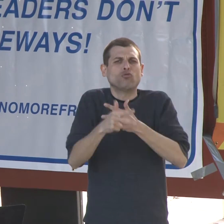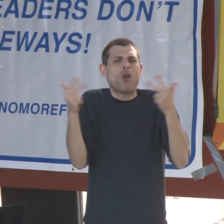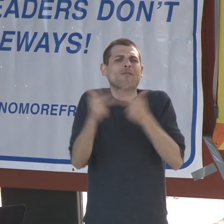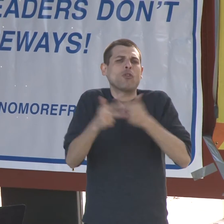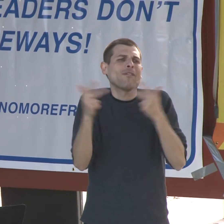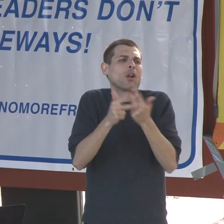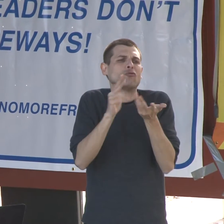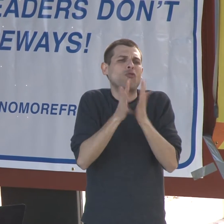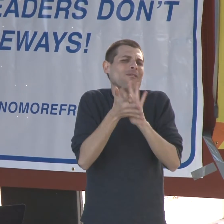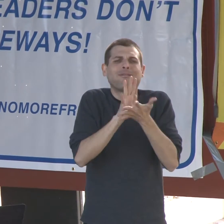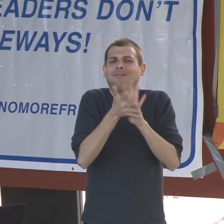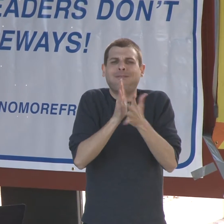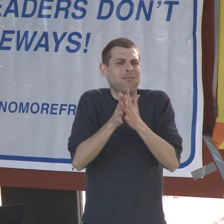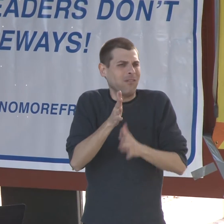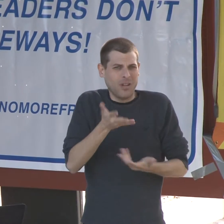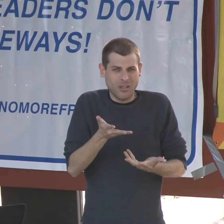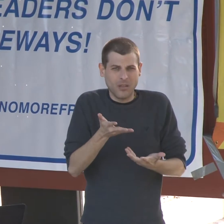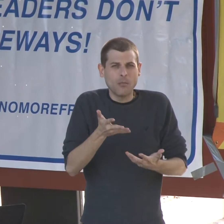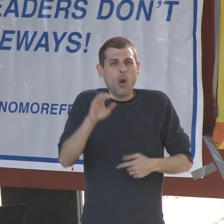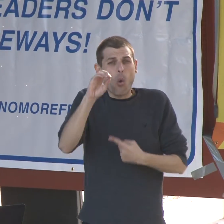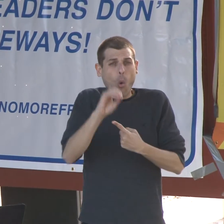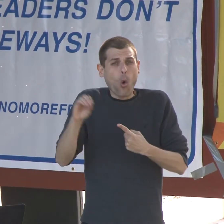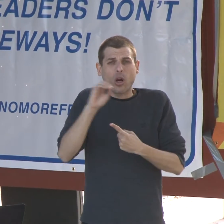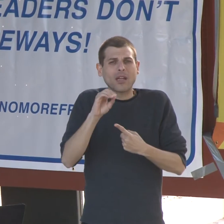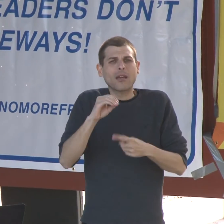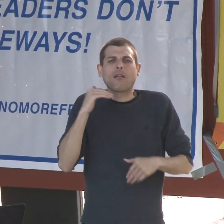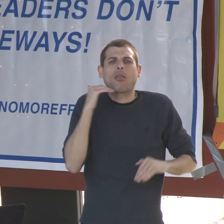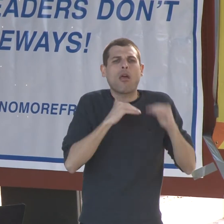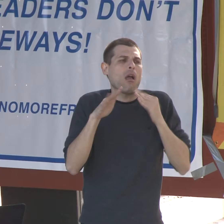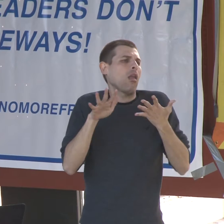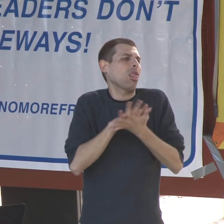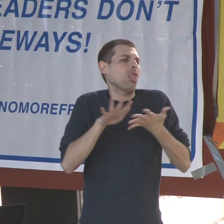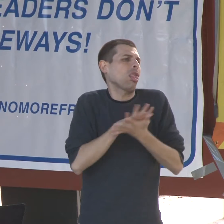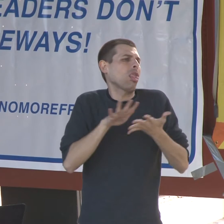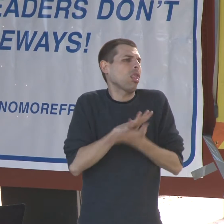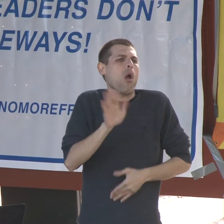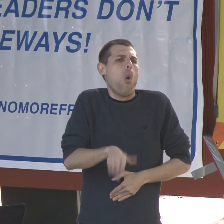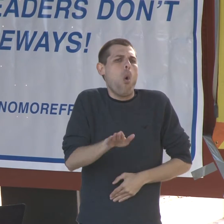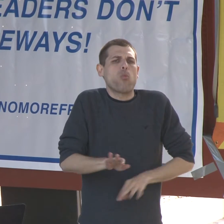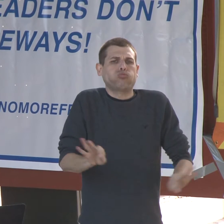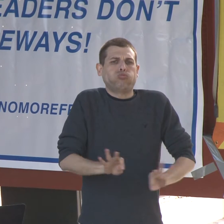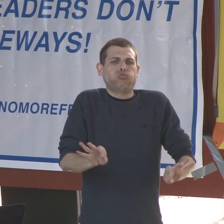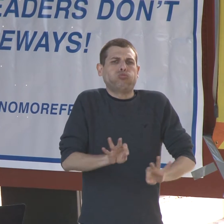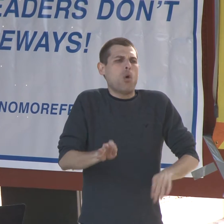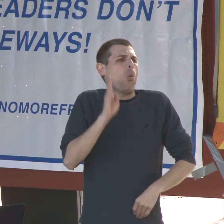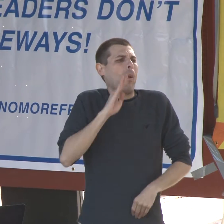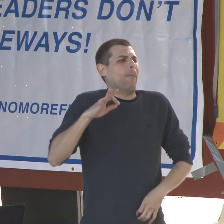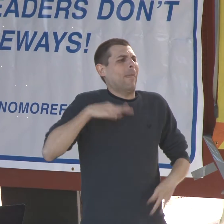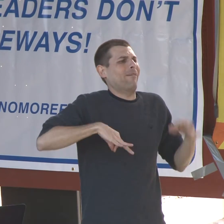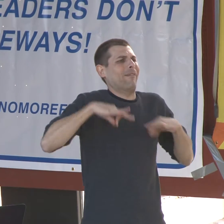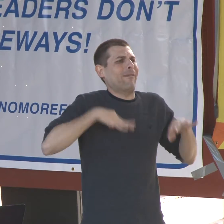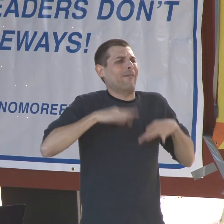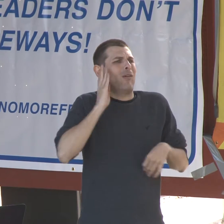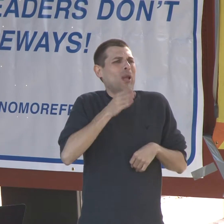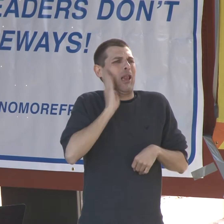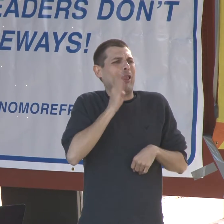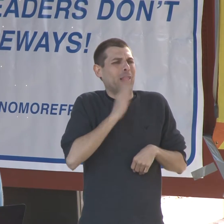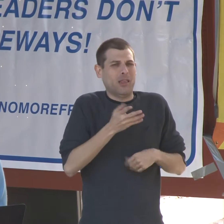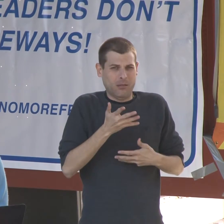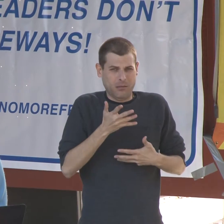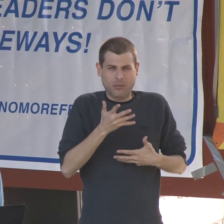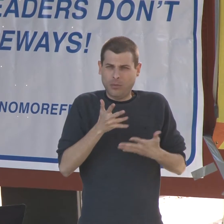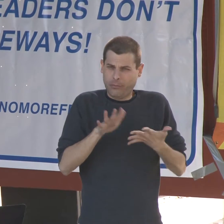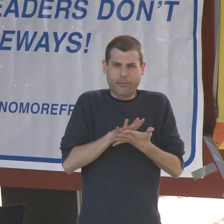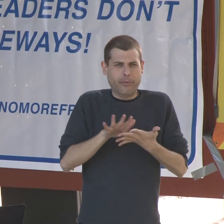many ways that the agency has fudged the numbers to create the illusion that this freeway expansion will benefit this neighborhood.